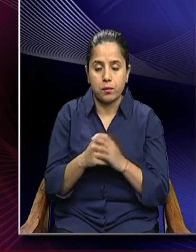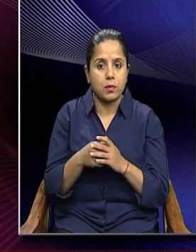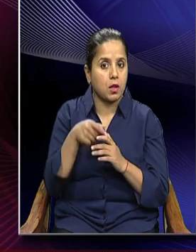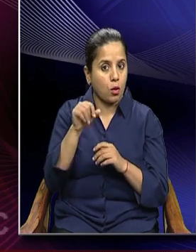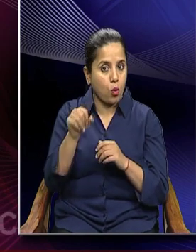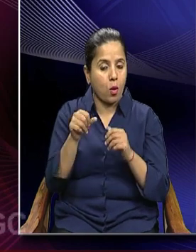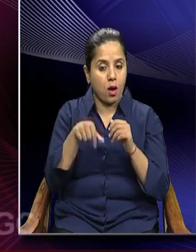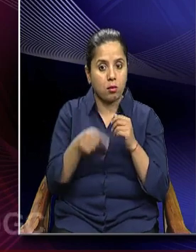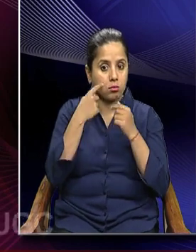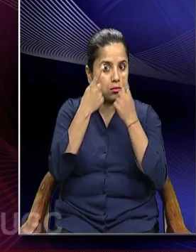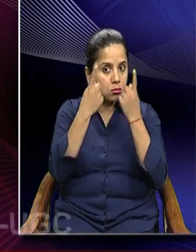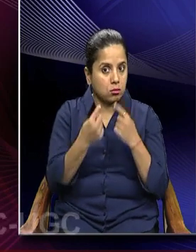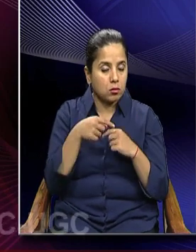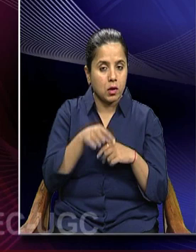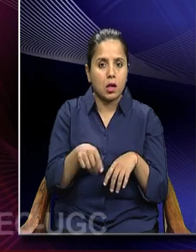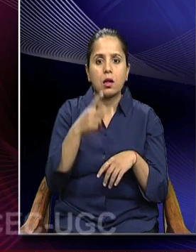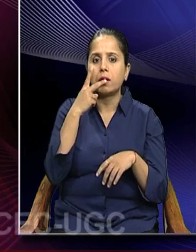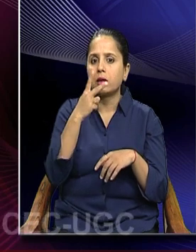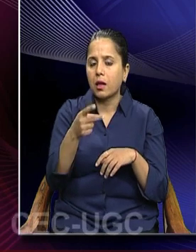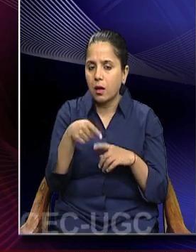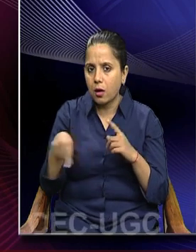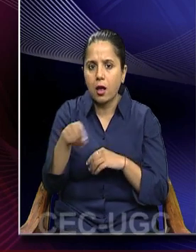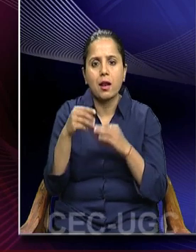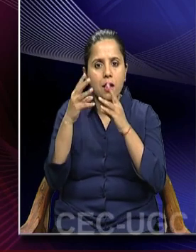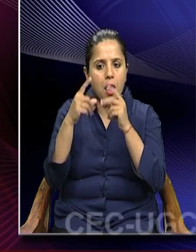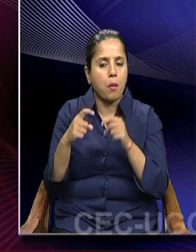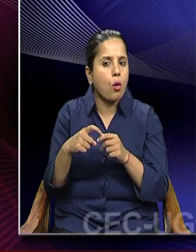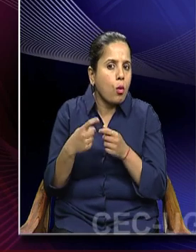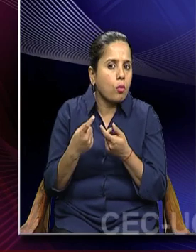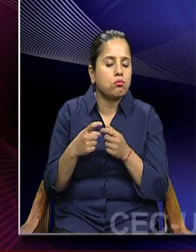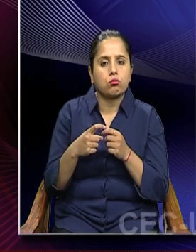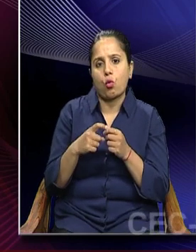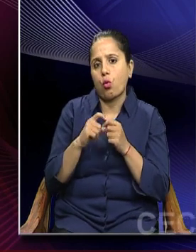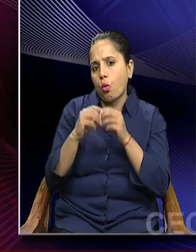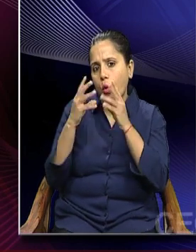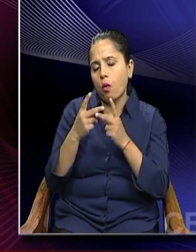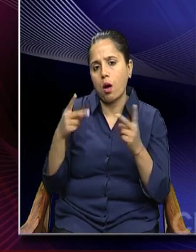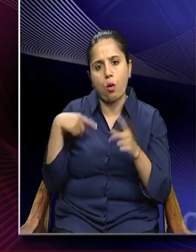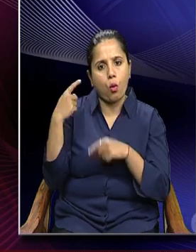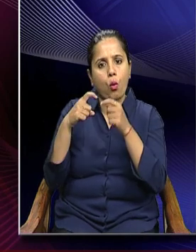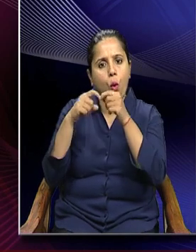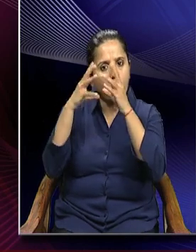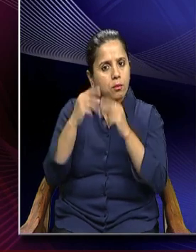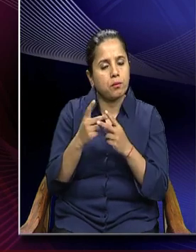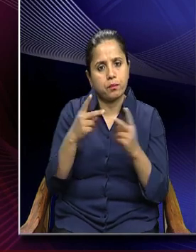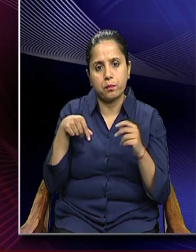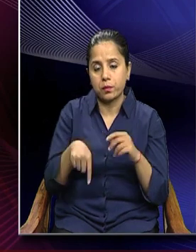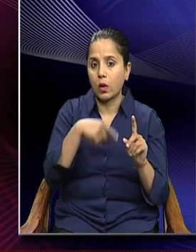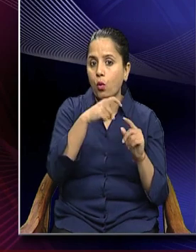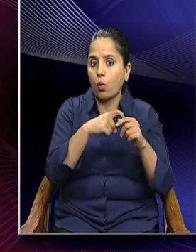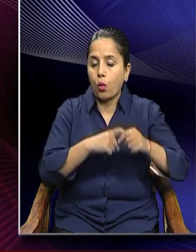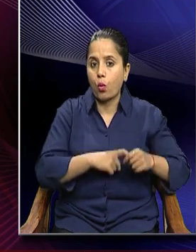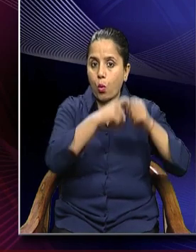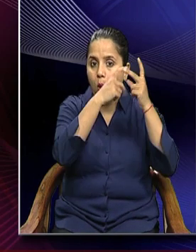the analysis, we note that quantitative research always takes up statistical analysis of some form, whereas qualitative will